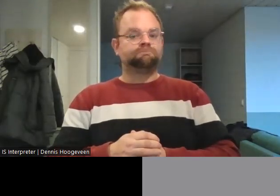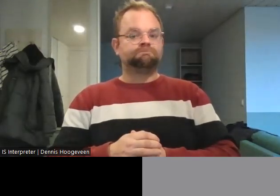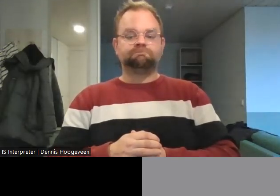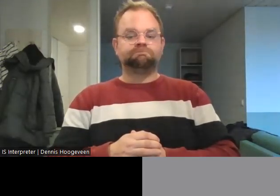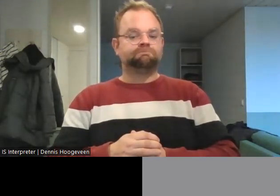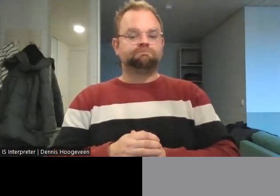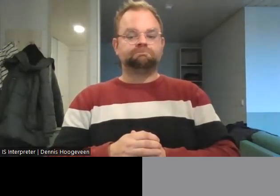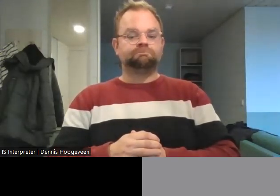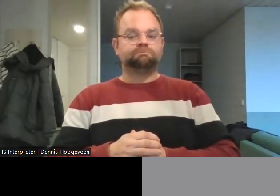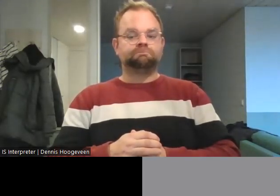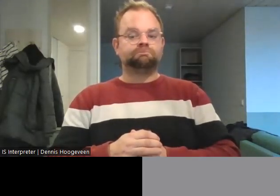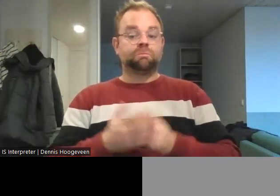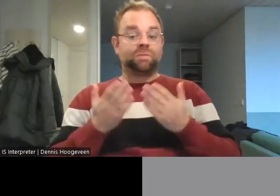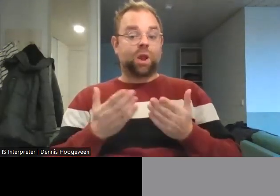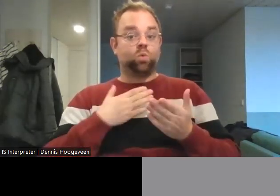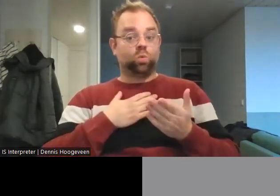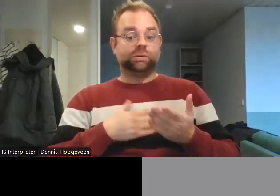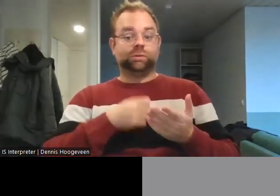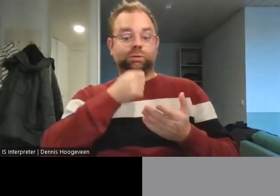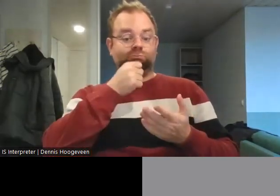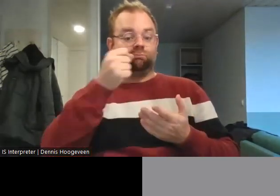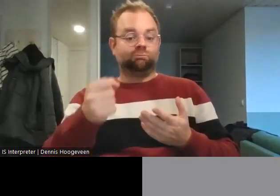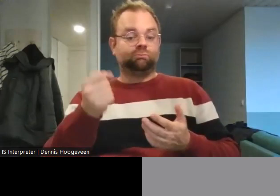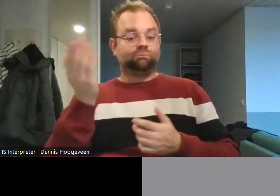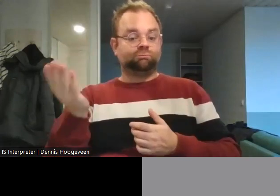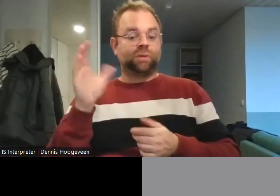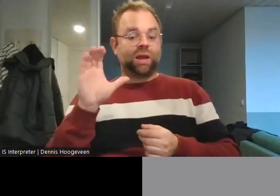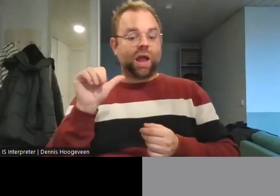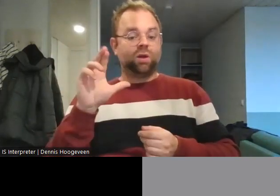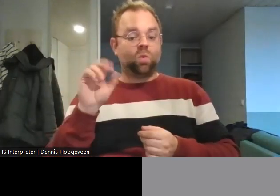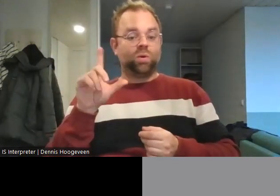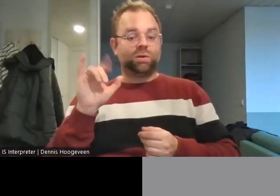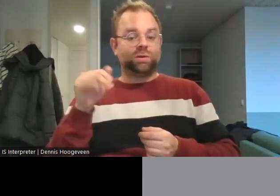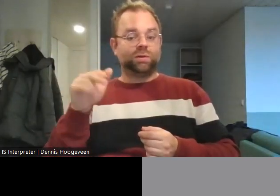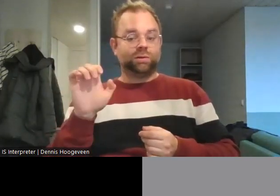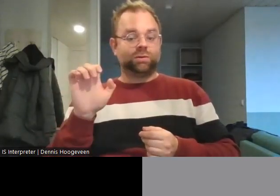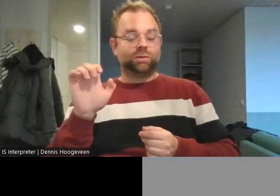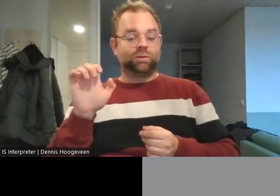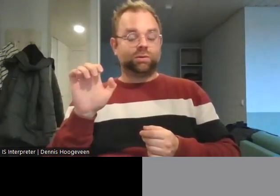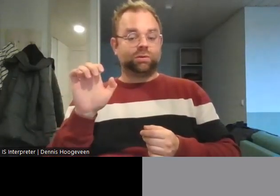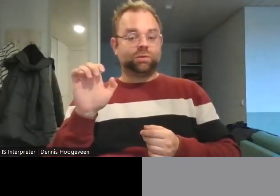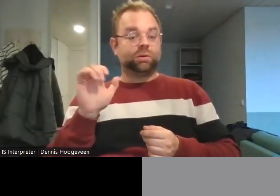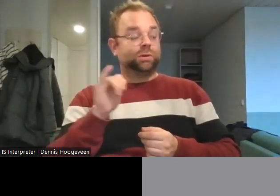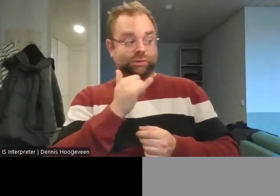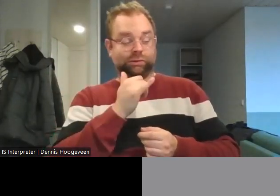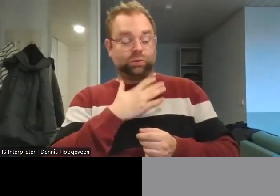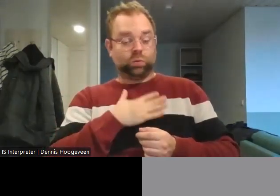she's a sign language user. Okay. Would you, Caroline, let me, we can,